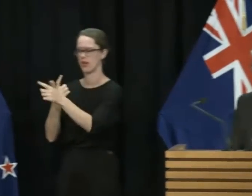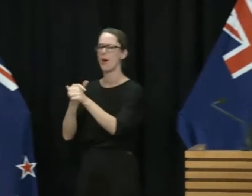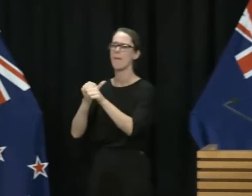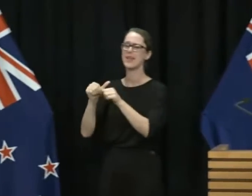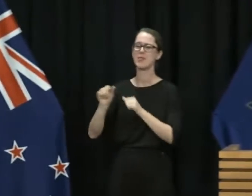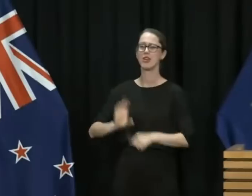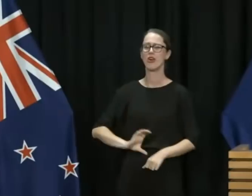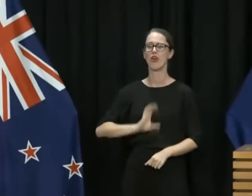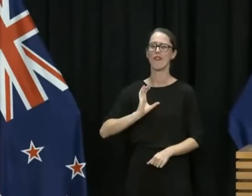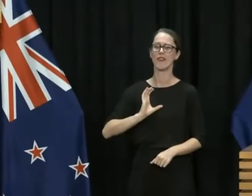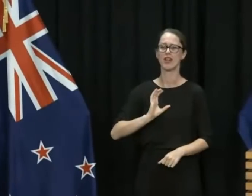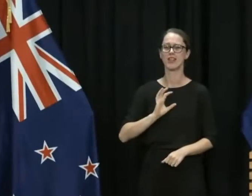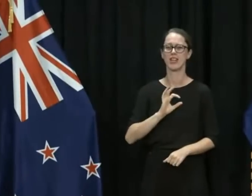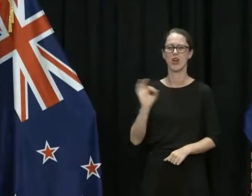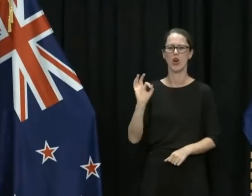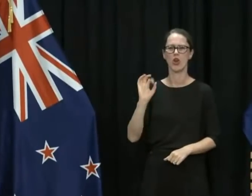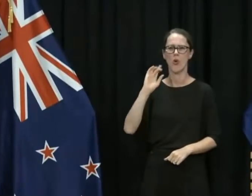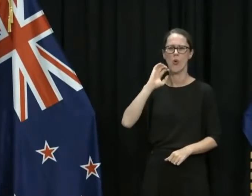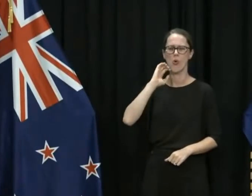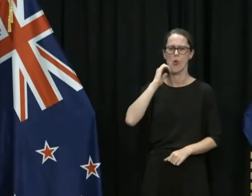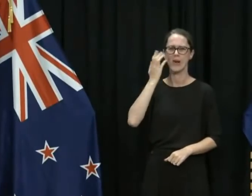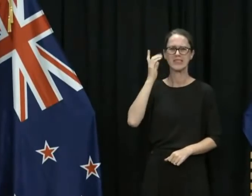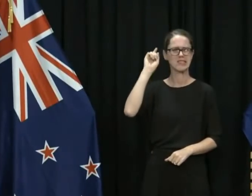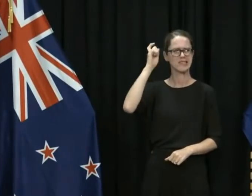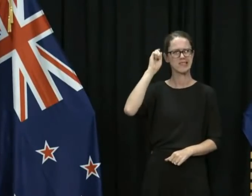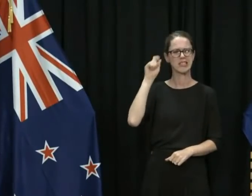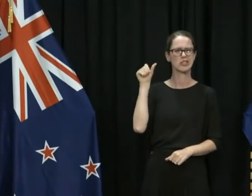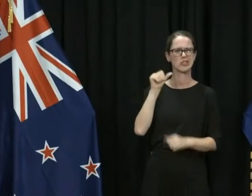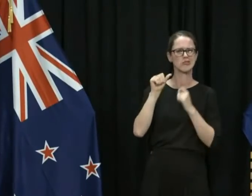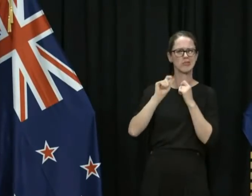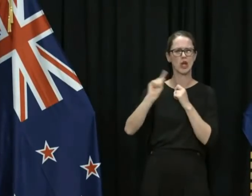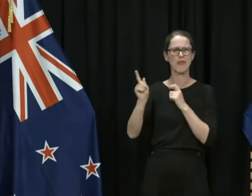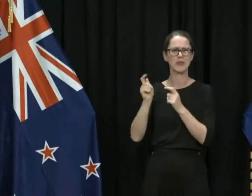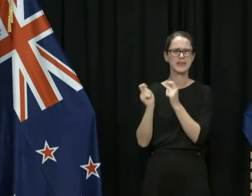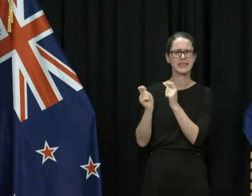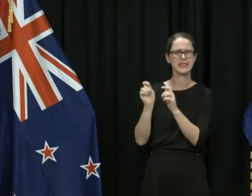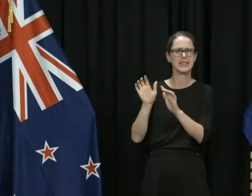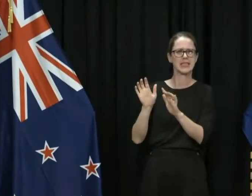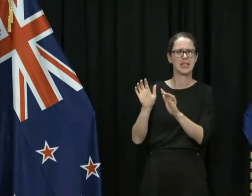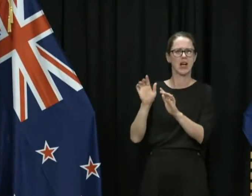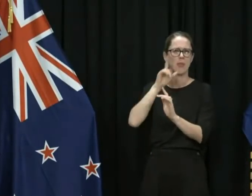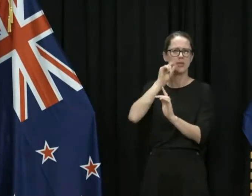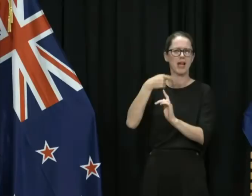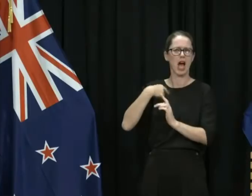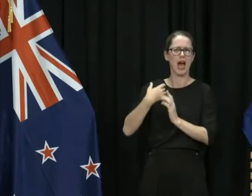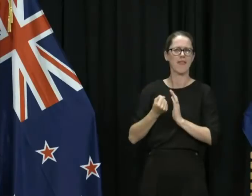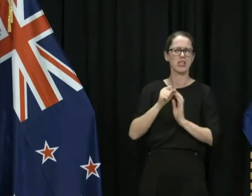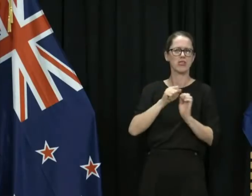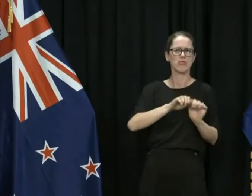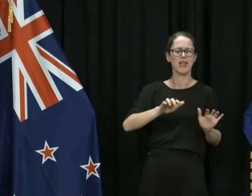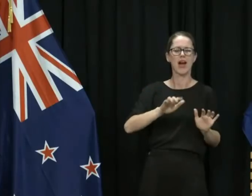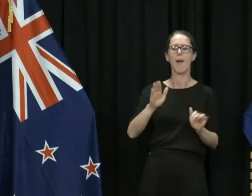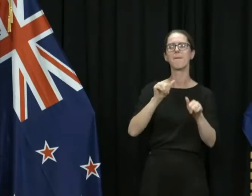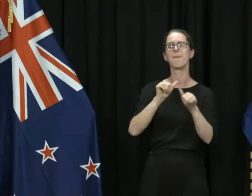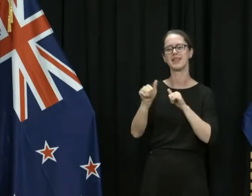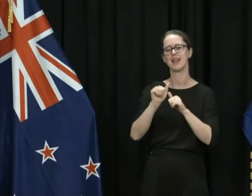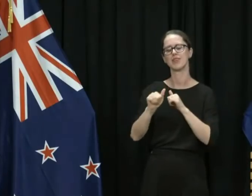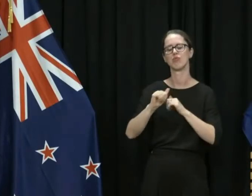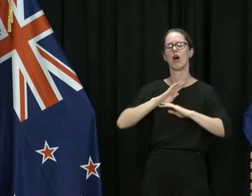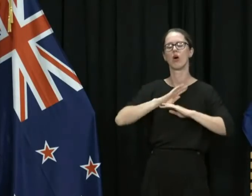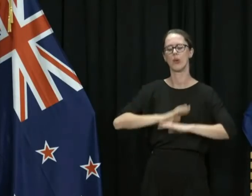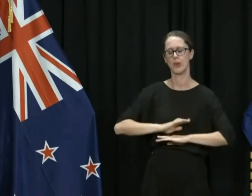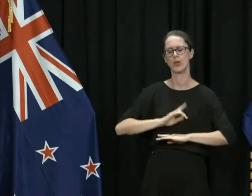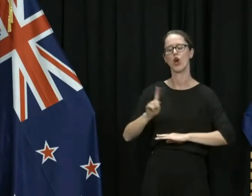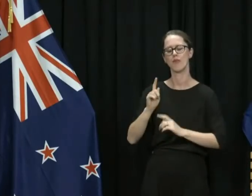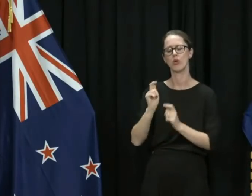don't want to exist with a constant nag in the back of your mind of whether or not you might make your friends and family around you sick because you didn't get a test when we